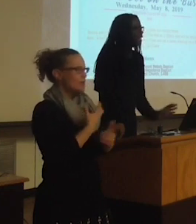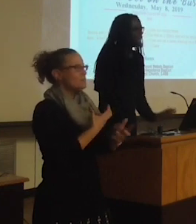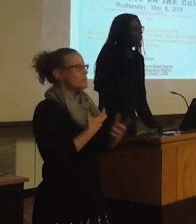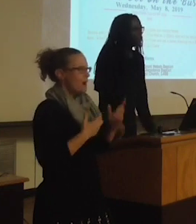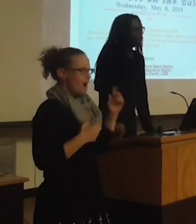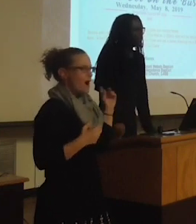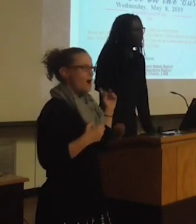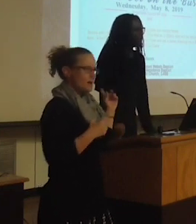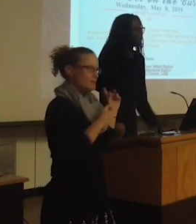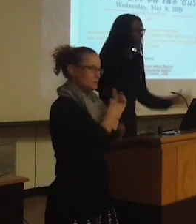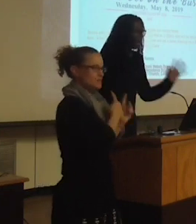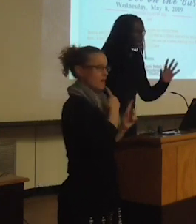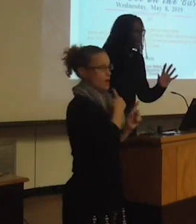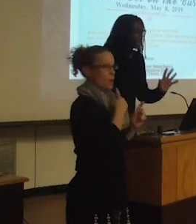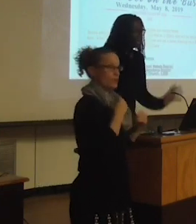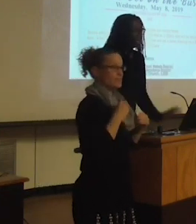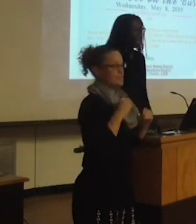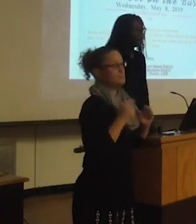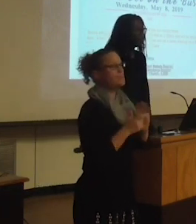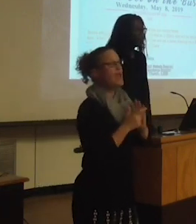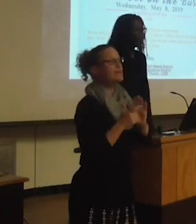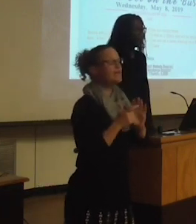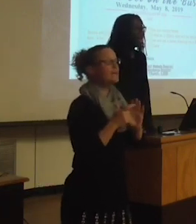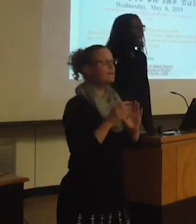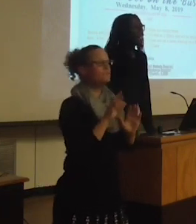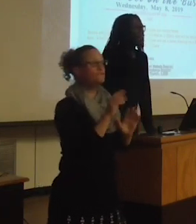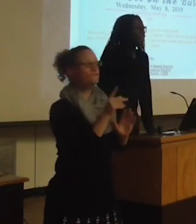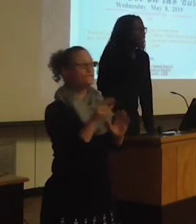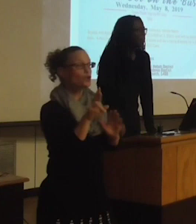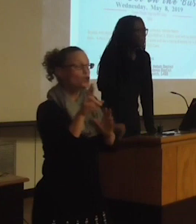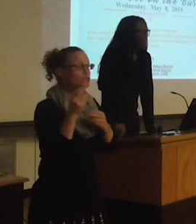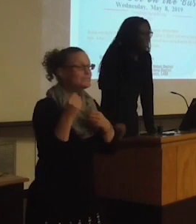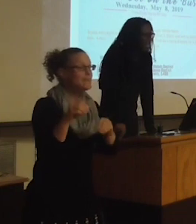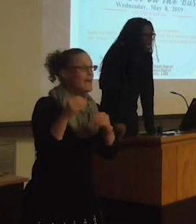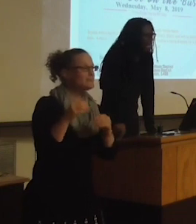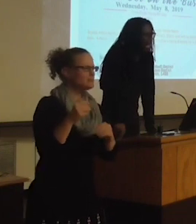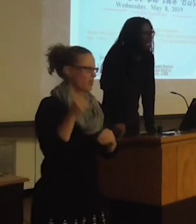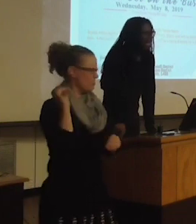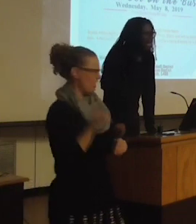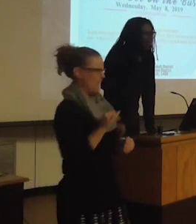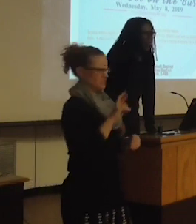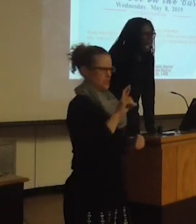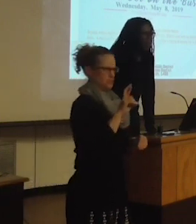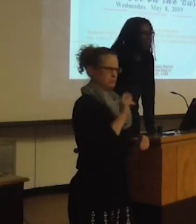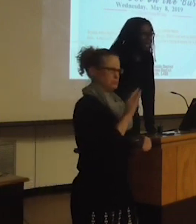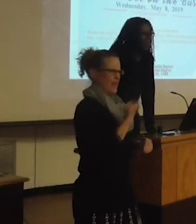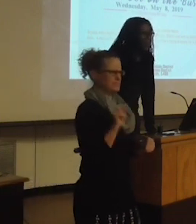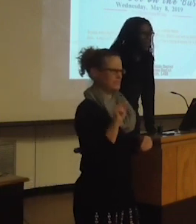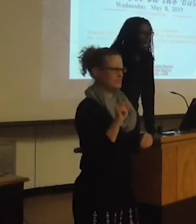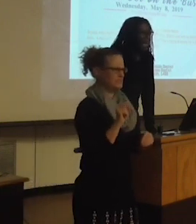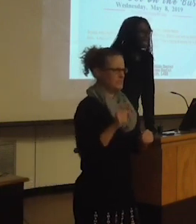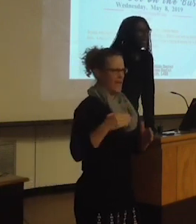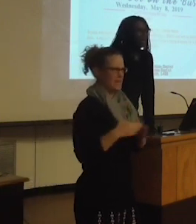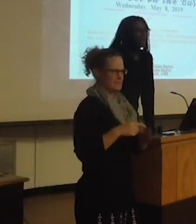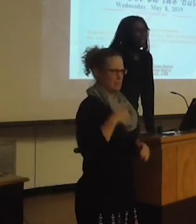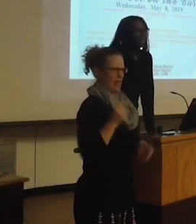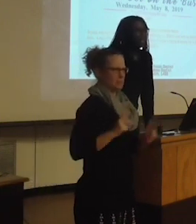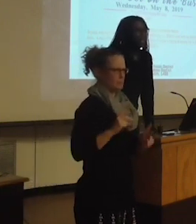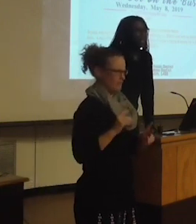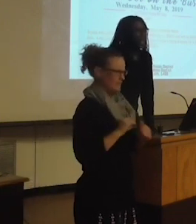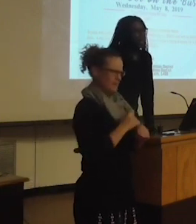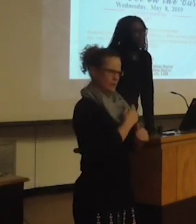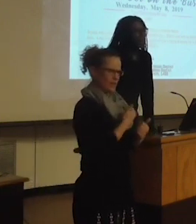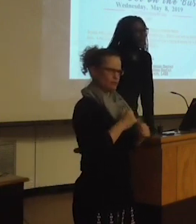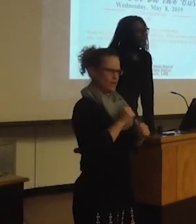the sale of new fur or banning the sale of new fur as something that was racist against black people. And so what